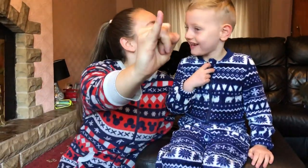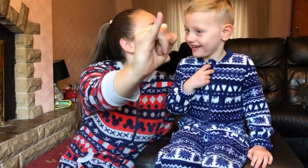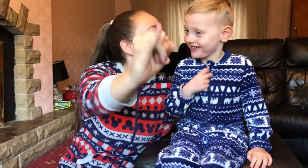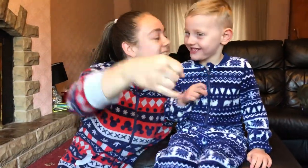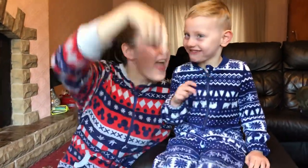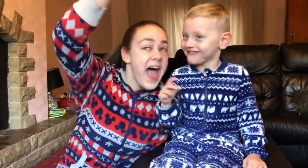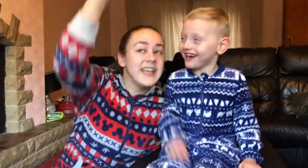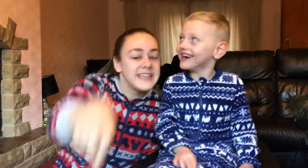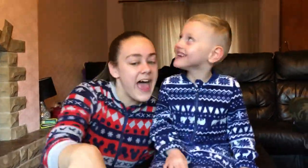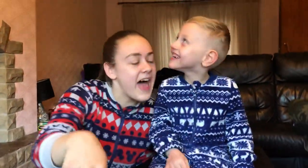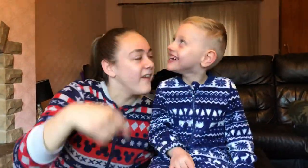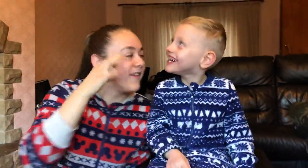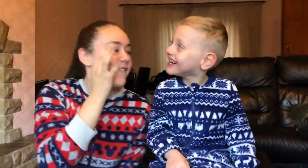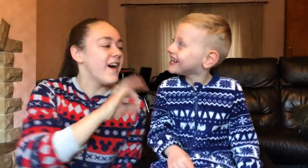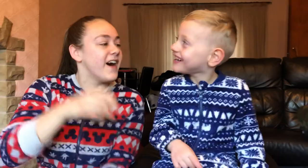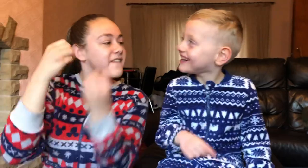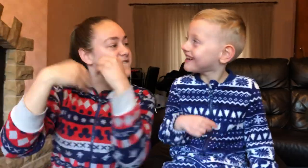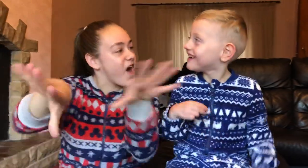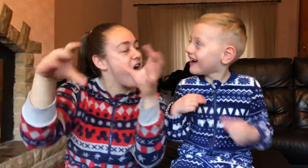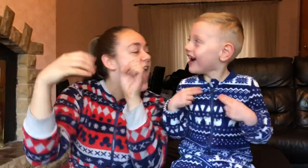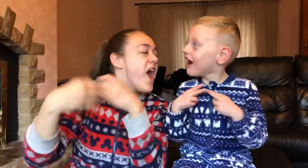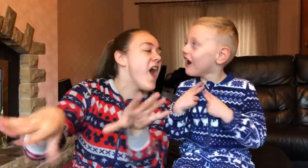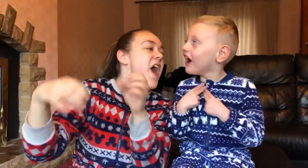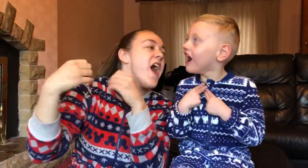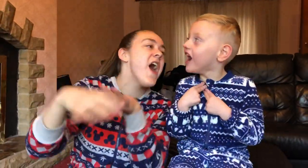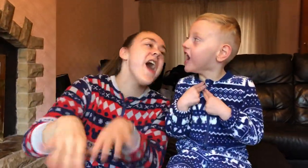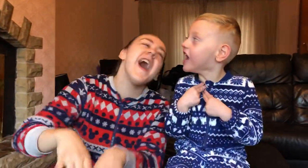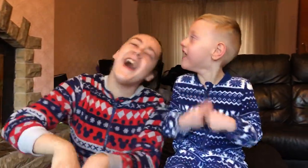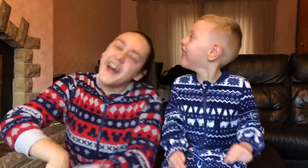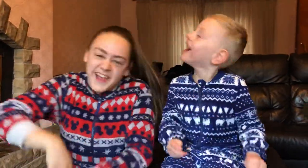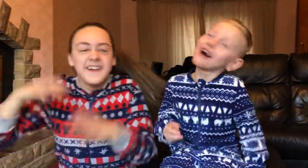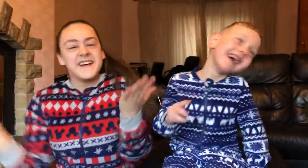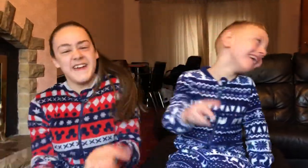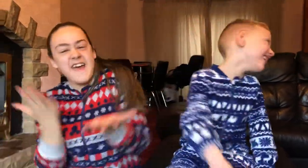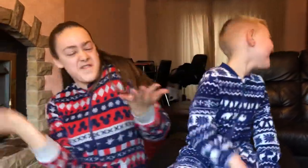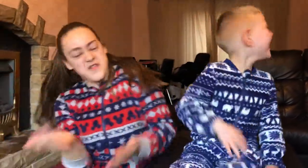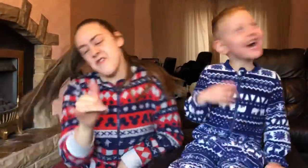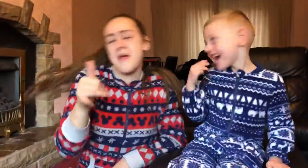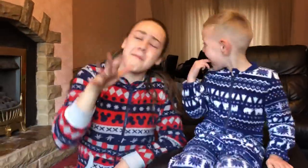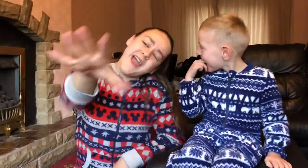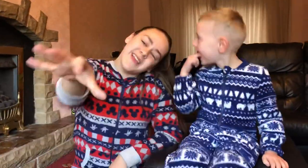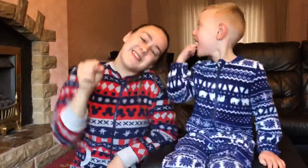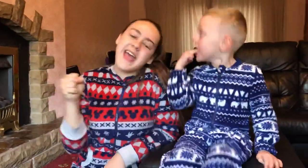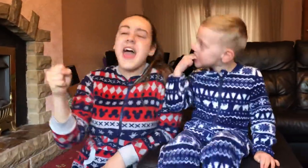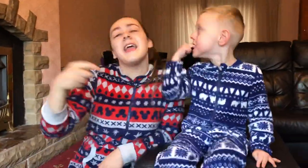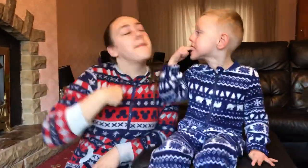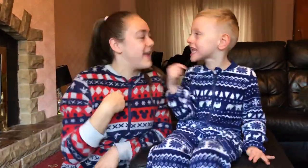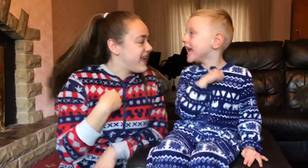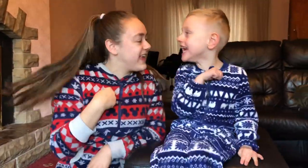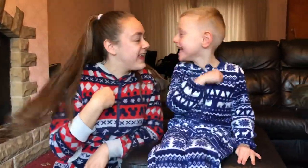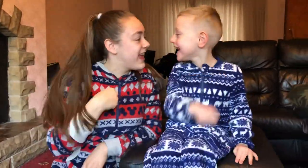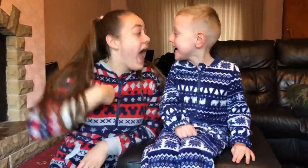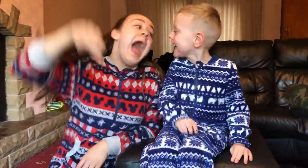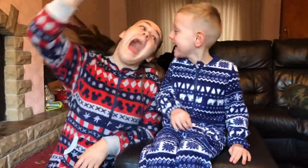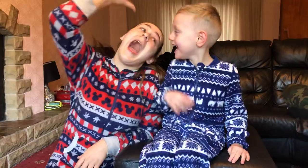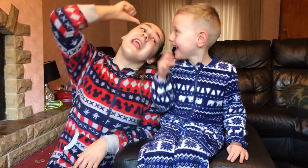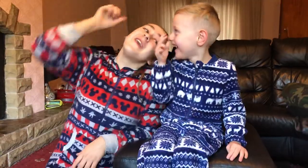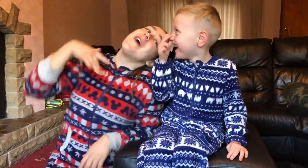Down the water Oh! Wherever it may take me I know